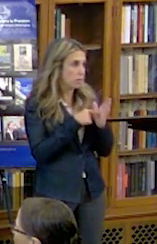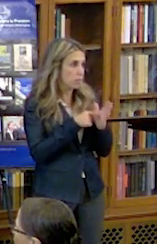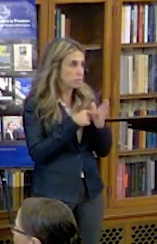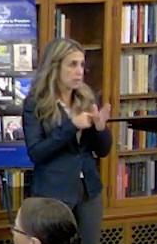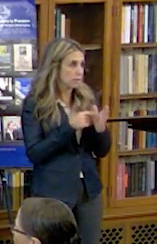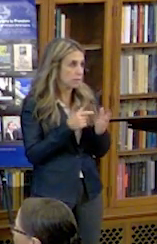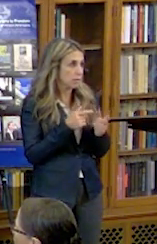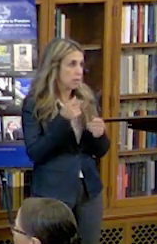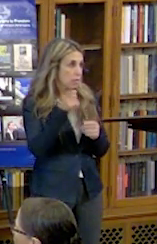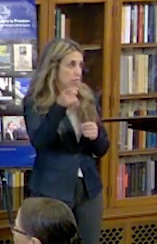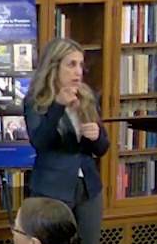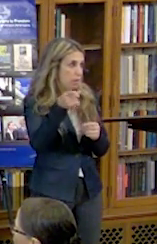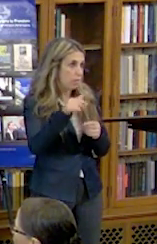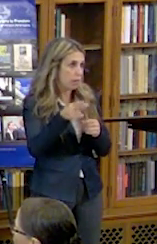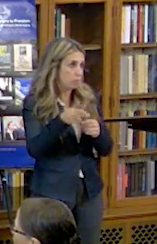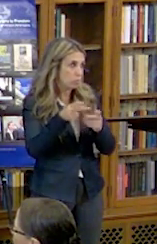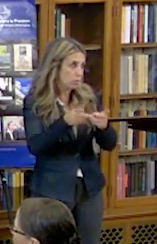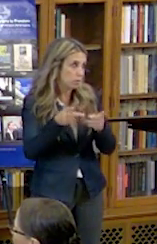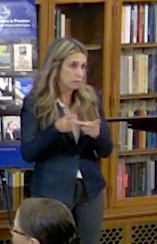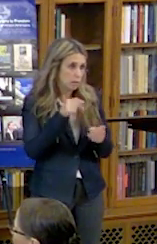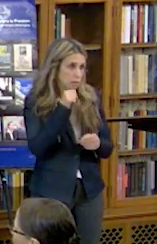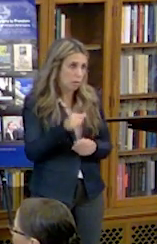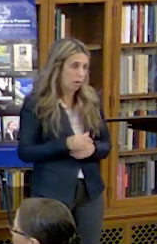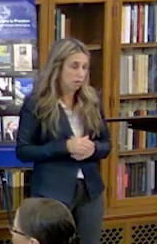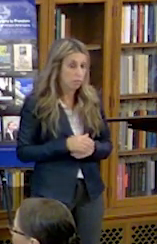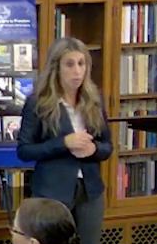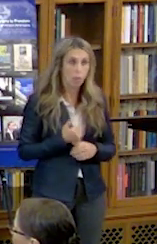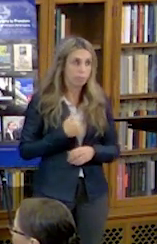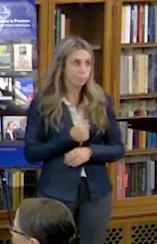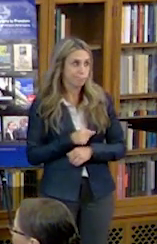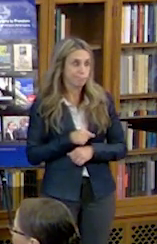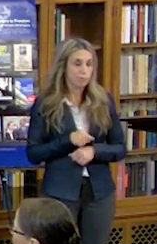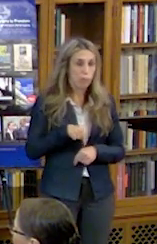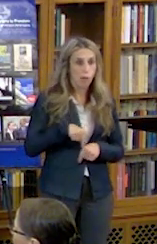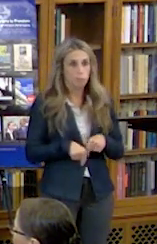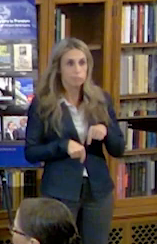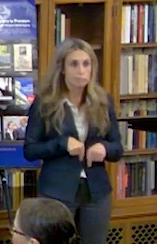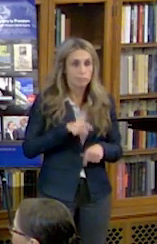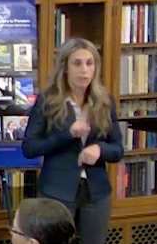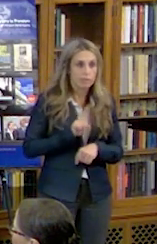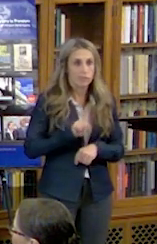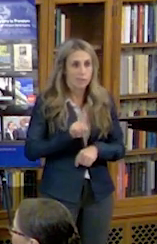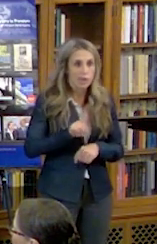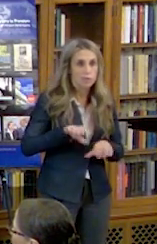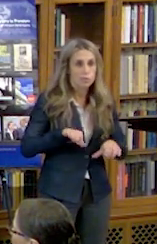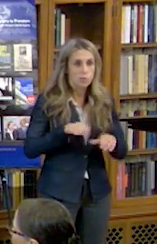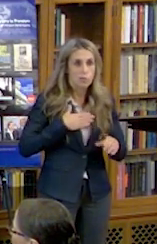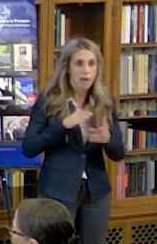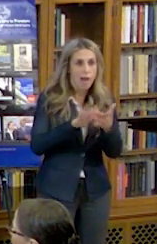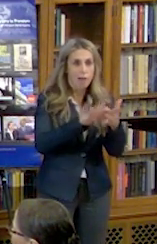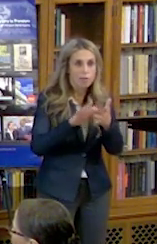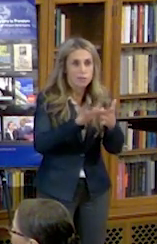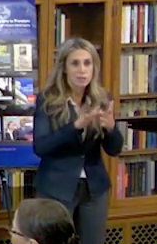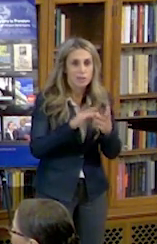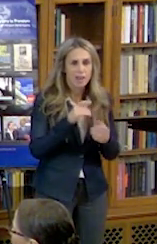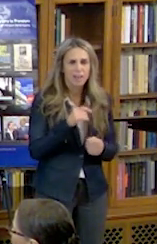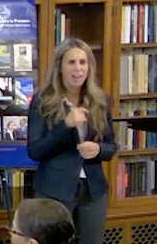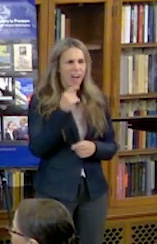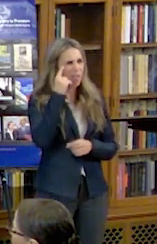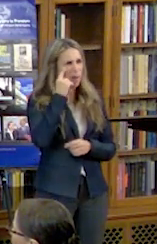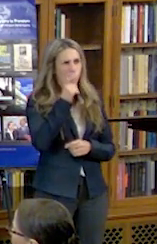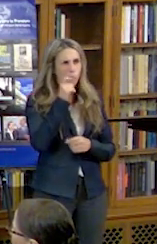represented at that historic site so here I am going to do my Outreach and I called I said who's the Busy